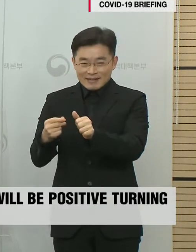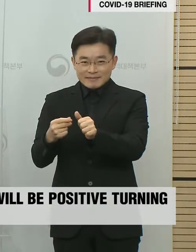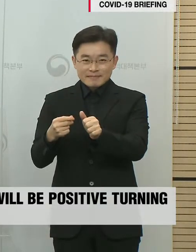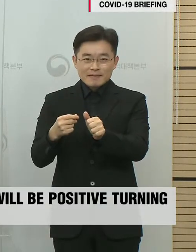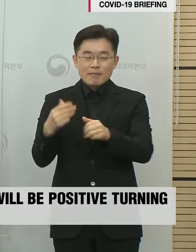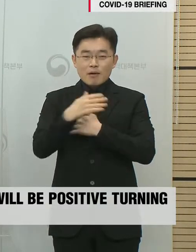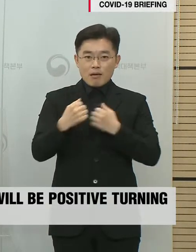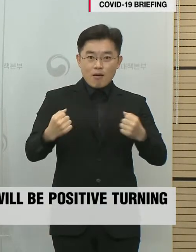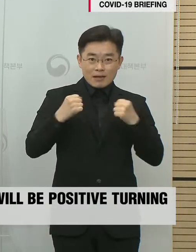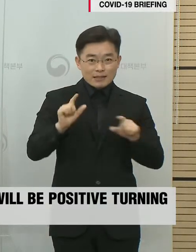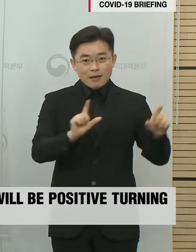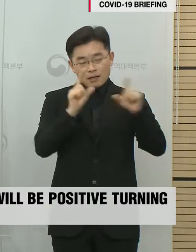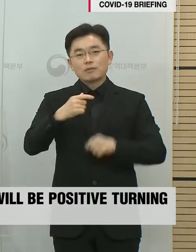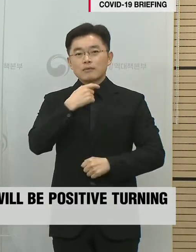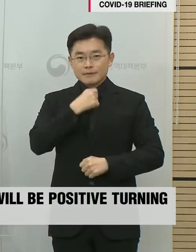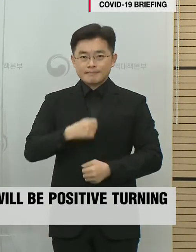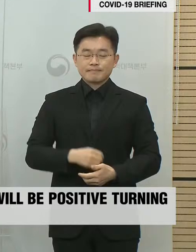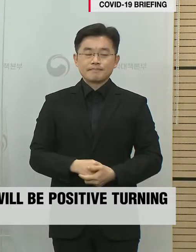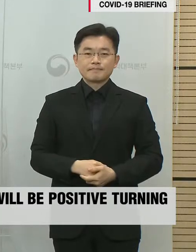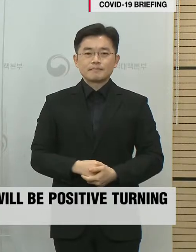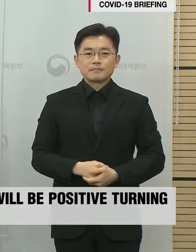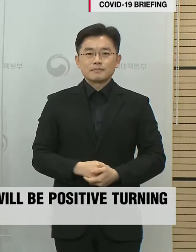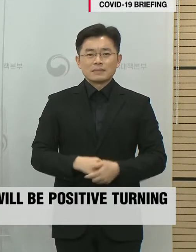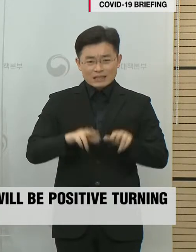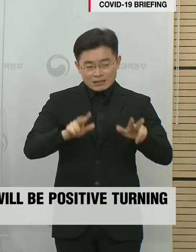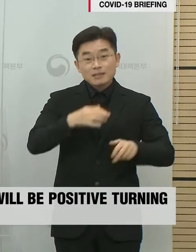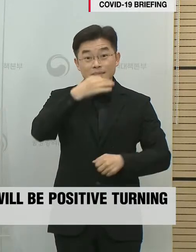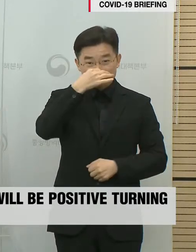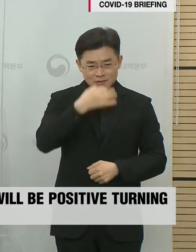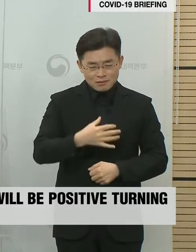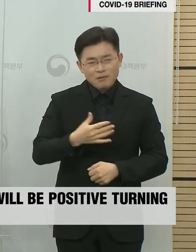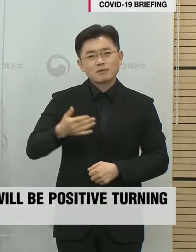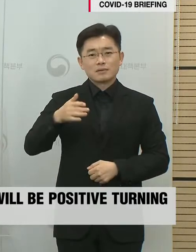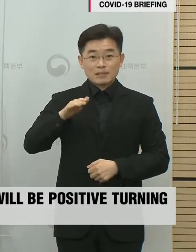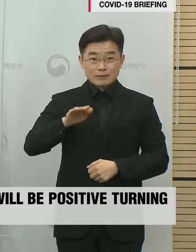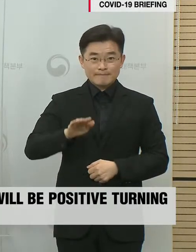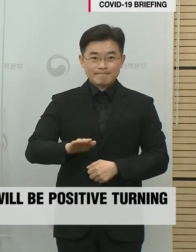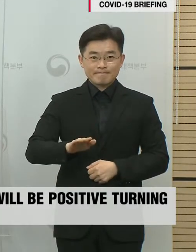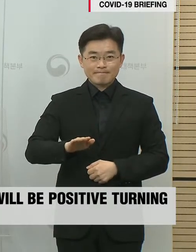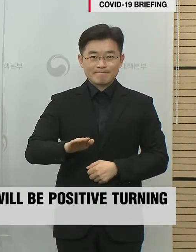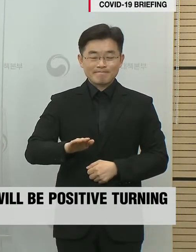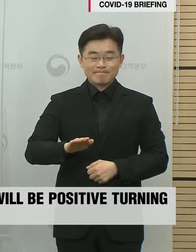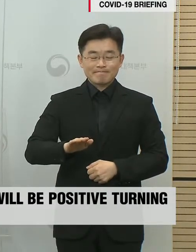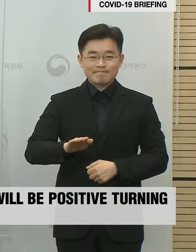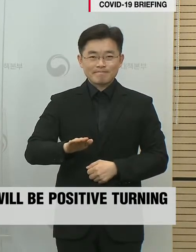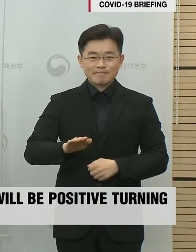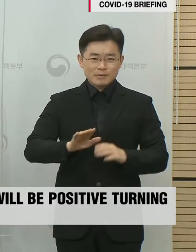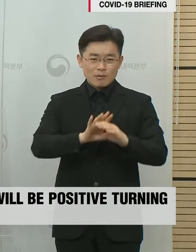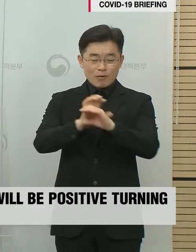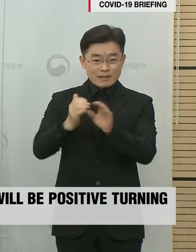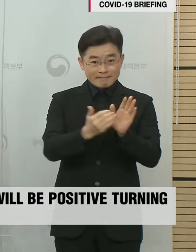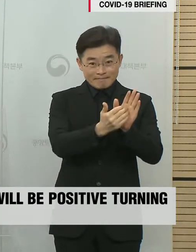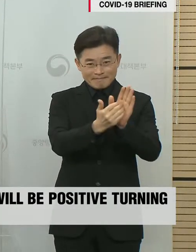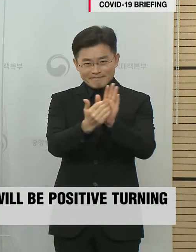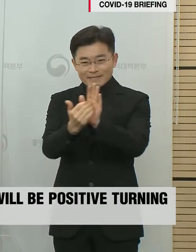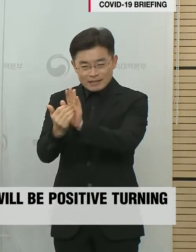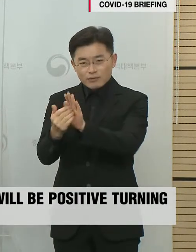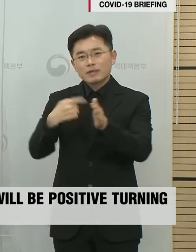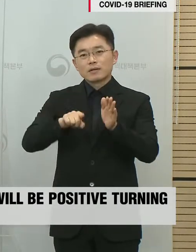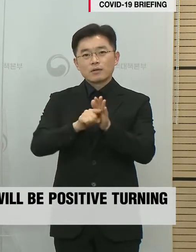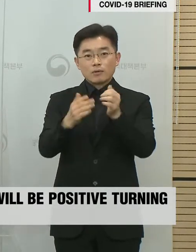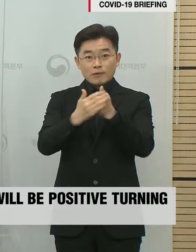of next year, and we hope that all of us can be vaccinated. And we understand there are a lot of